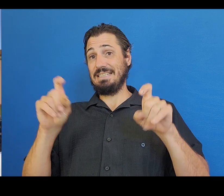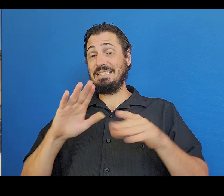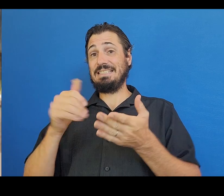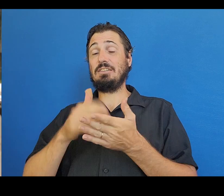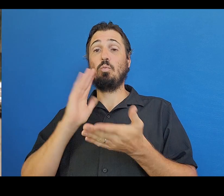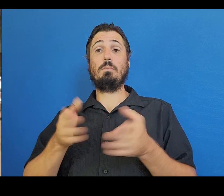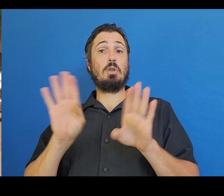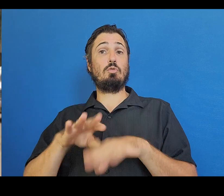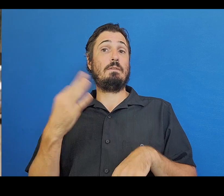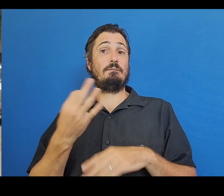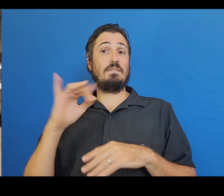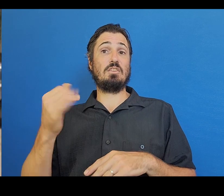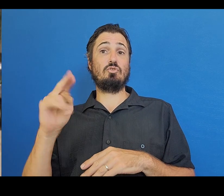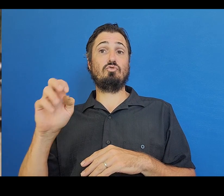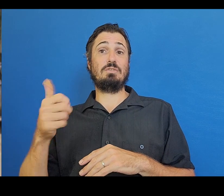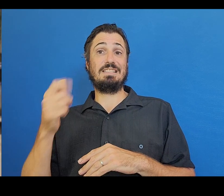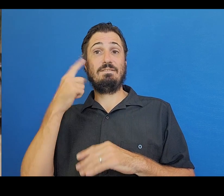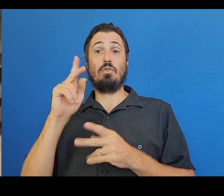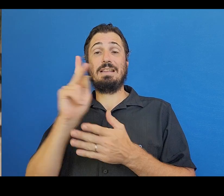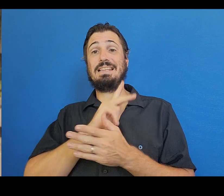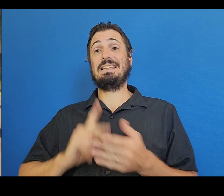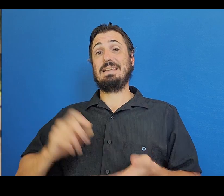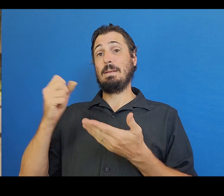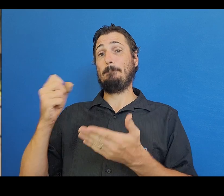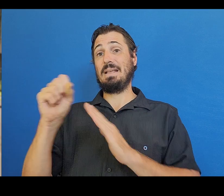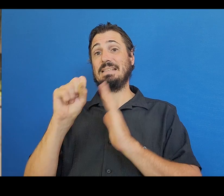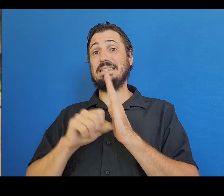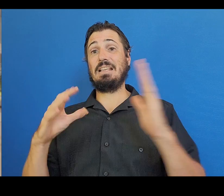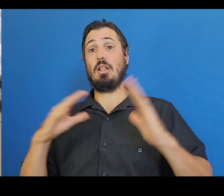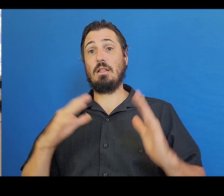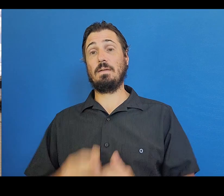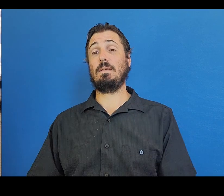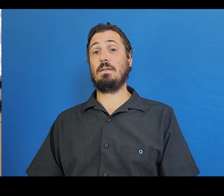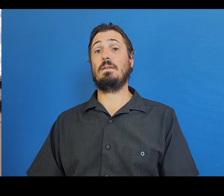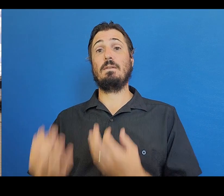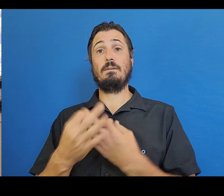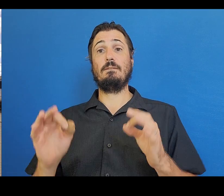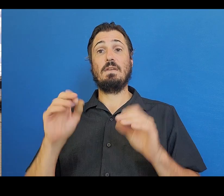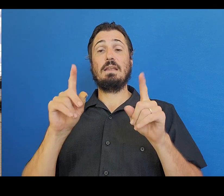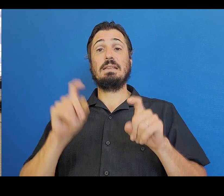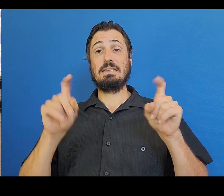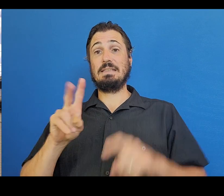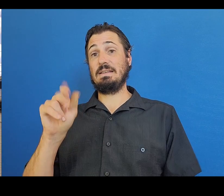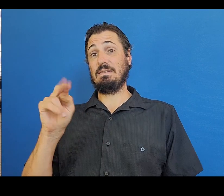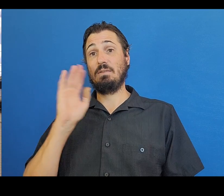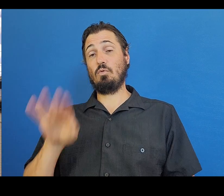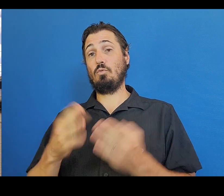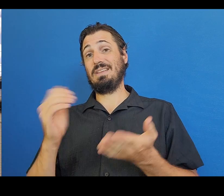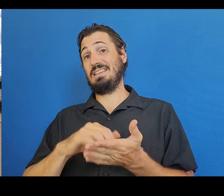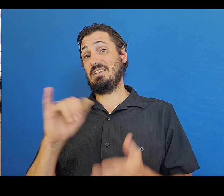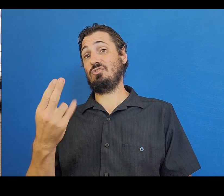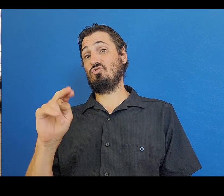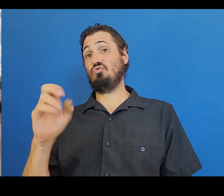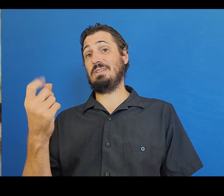Center and mobile testing van will be closed Friday, June 10th for the King Kamehameha Day state holiday. The free mobile testing van will reopen